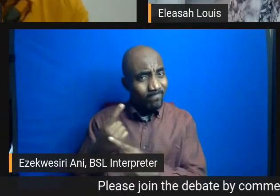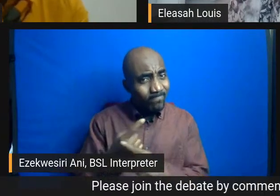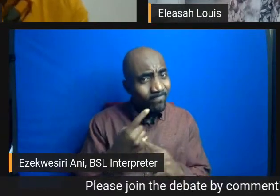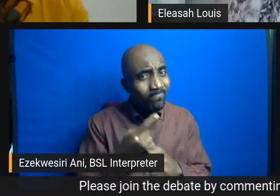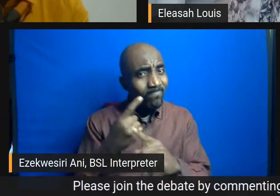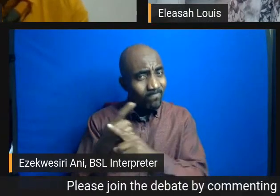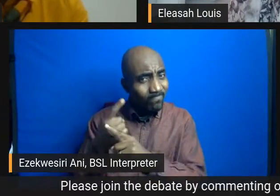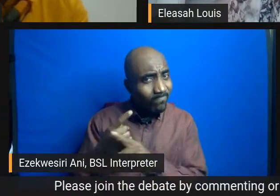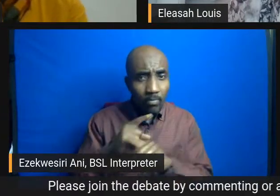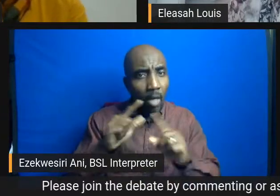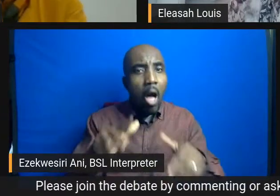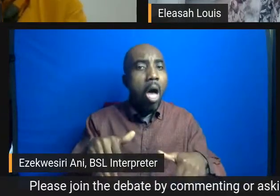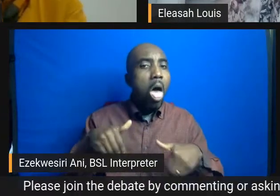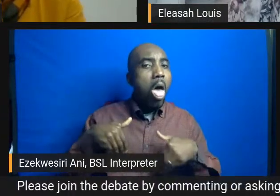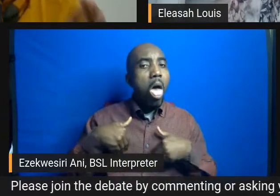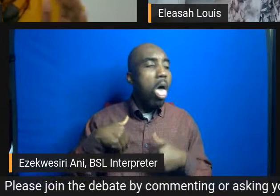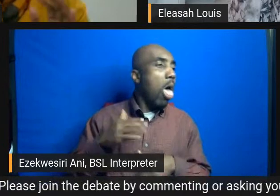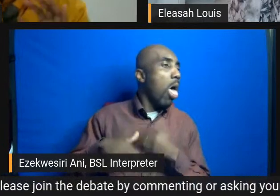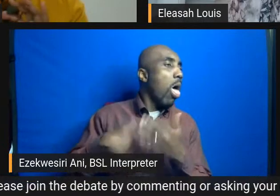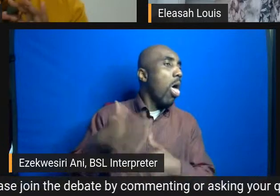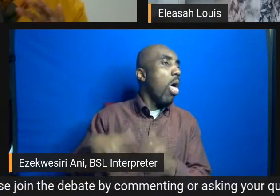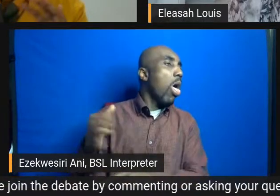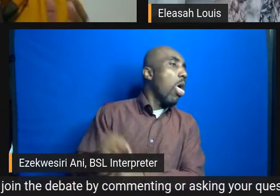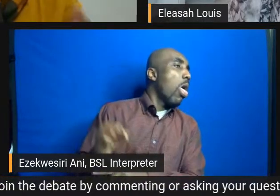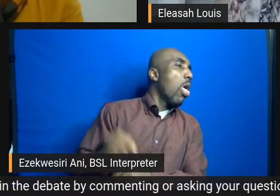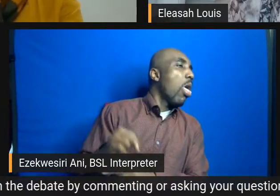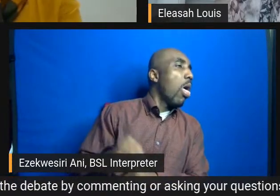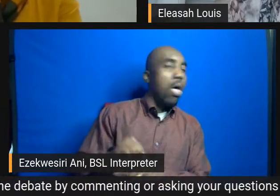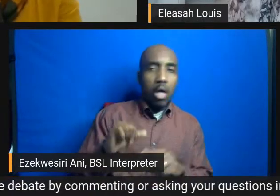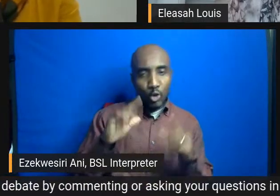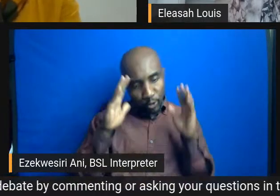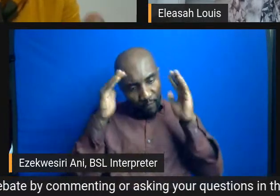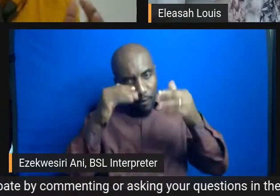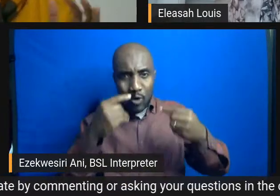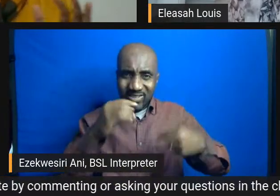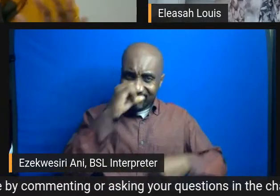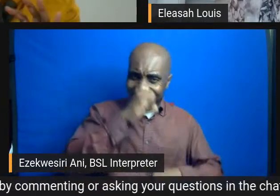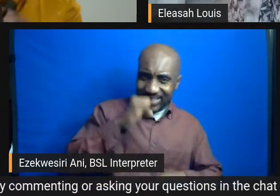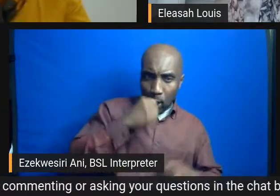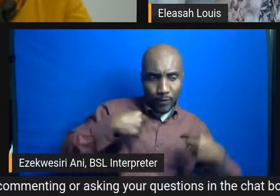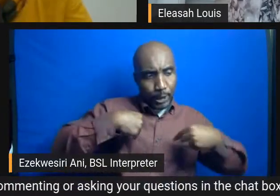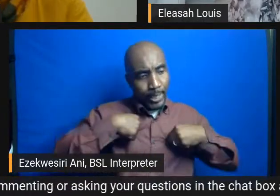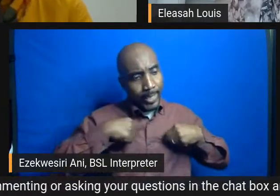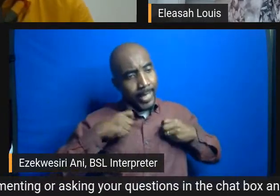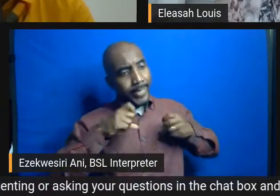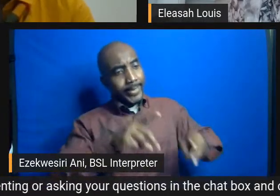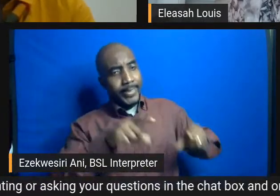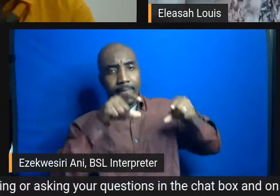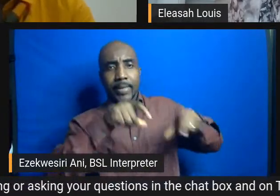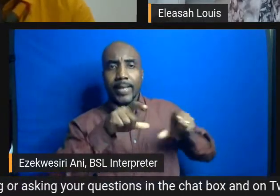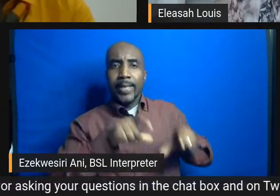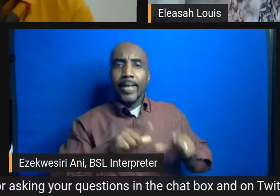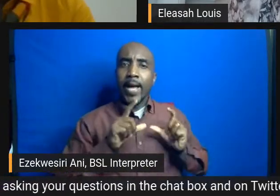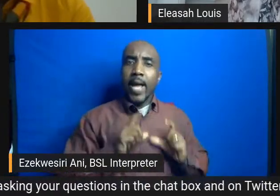we can't just drink from our own cistern and just stay